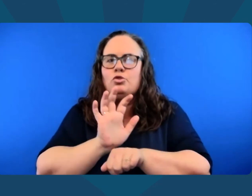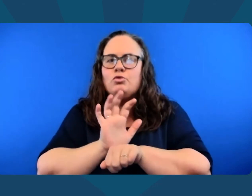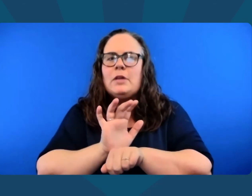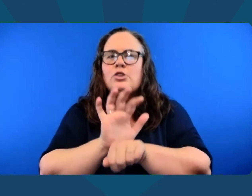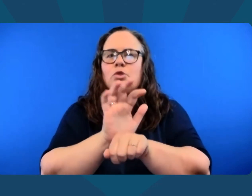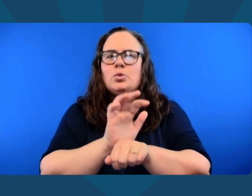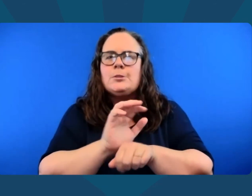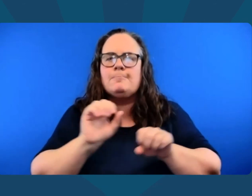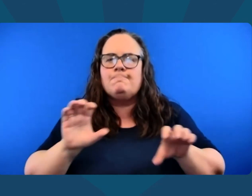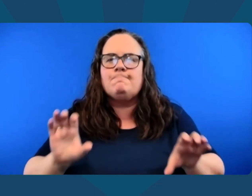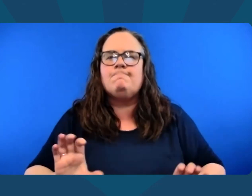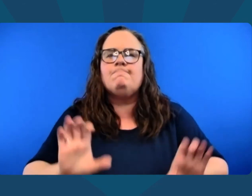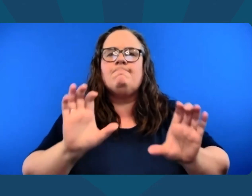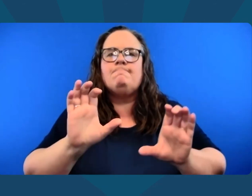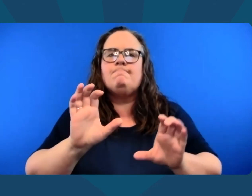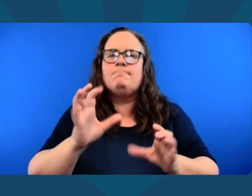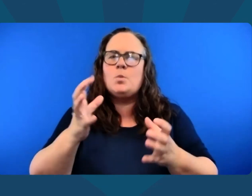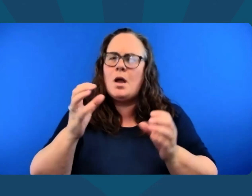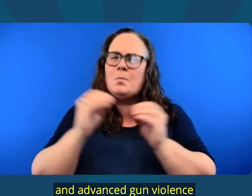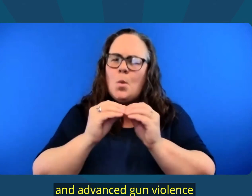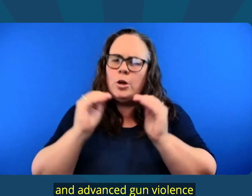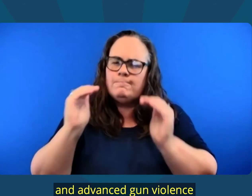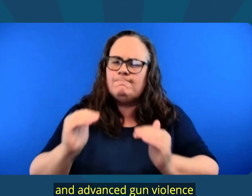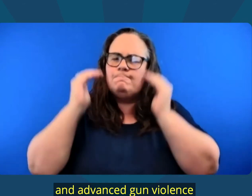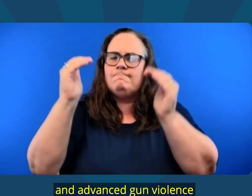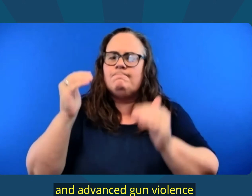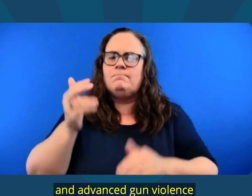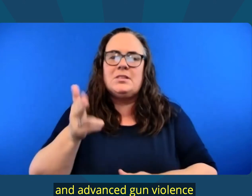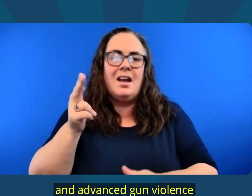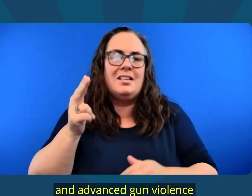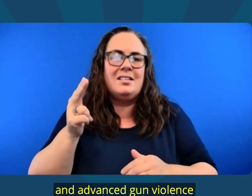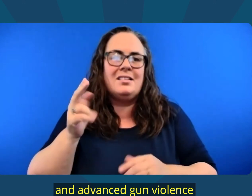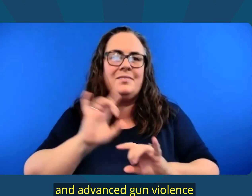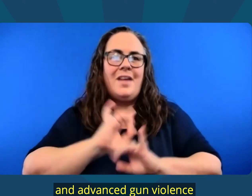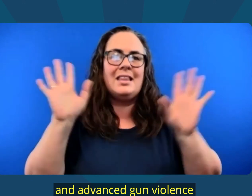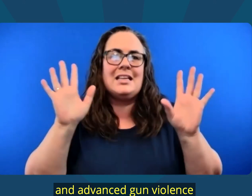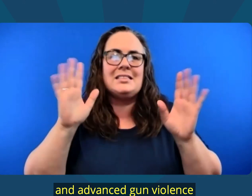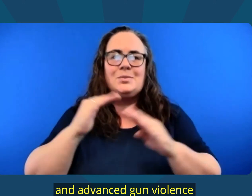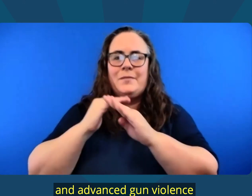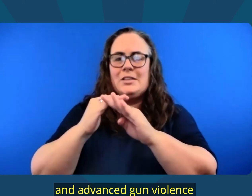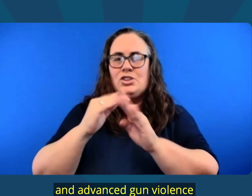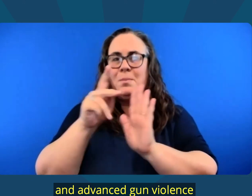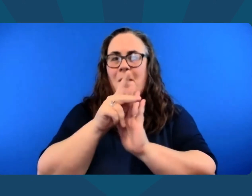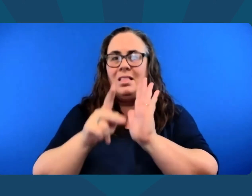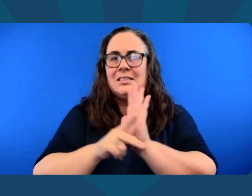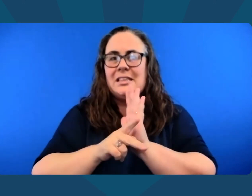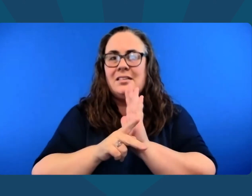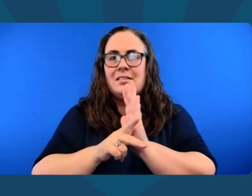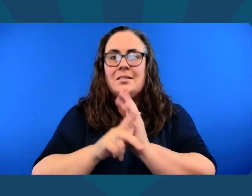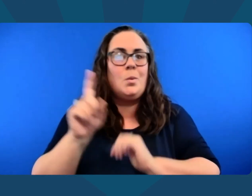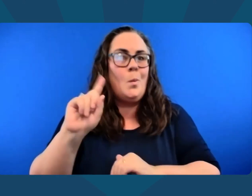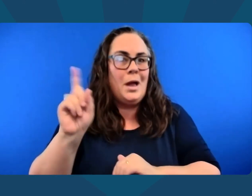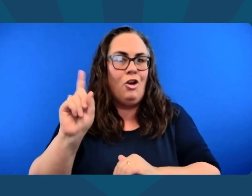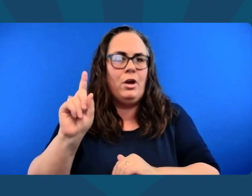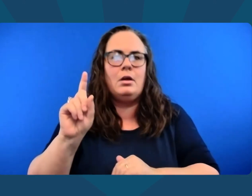She also spearheaded grassroots efforts and advanced gun violence prevention policy at the local, state,